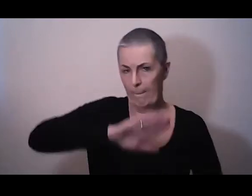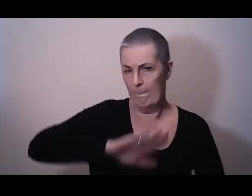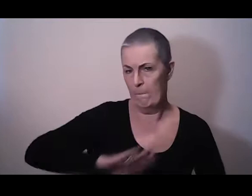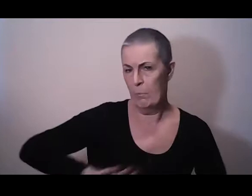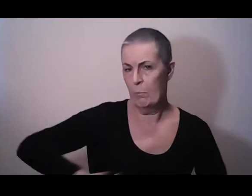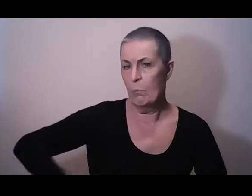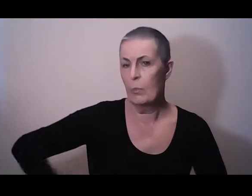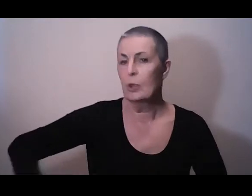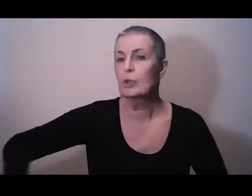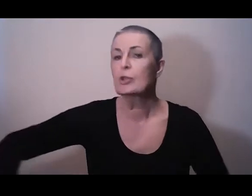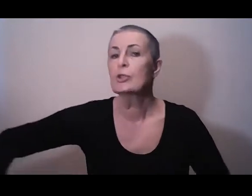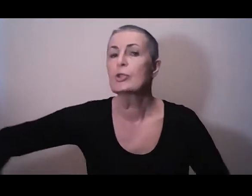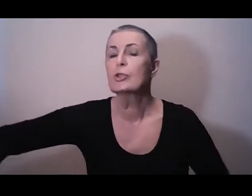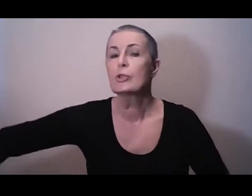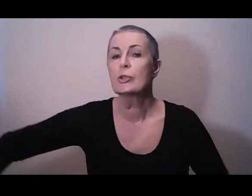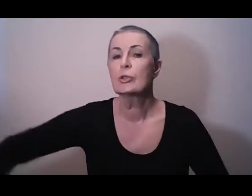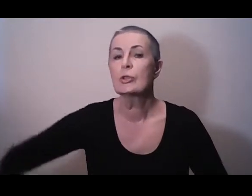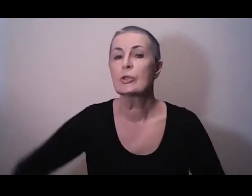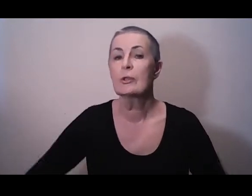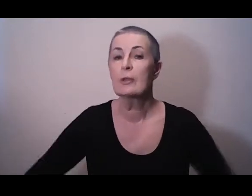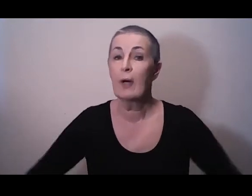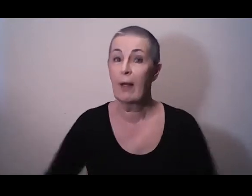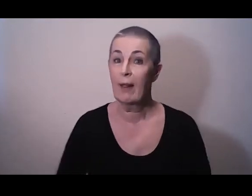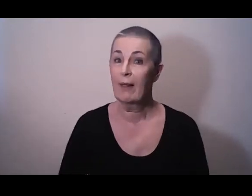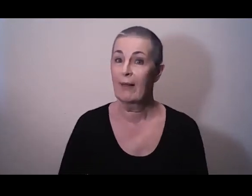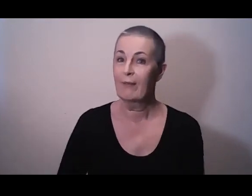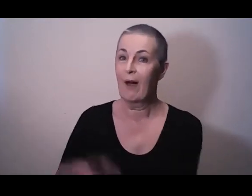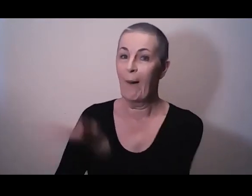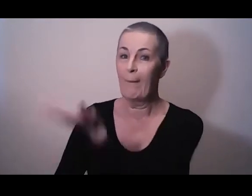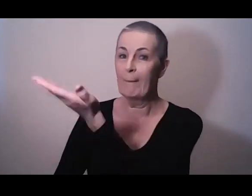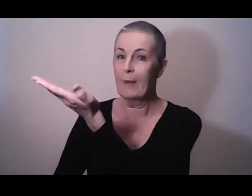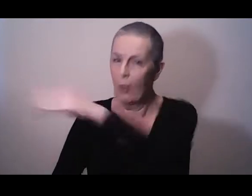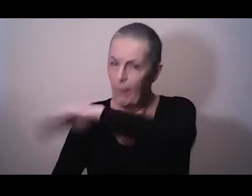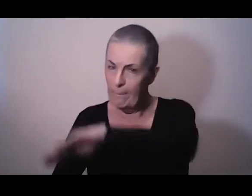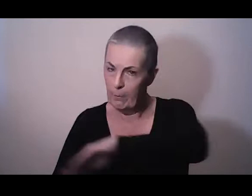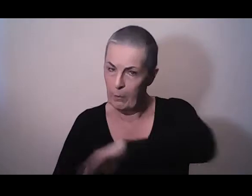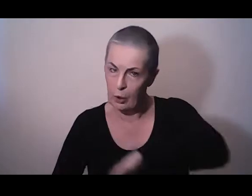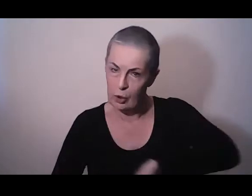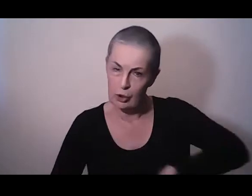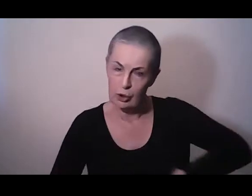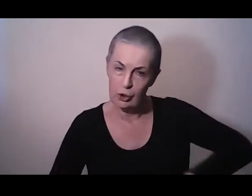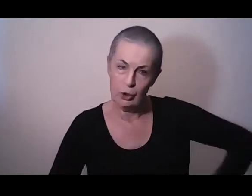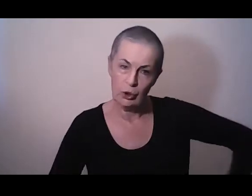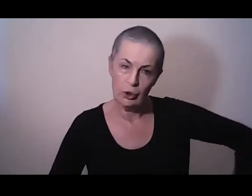away. Whereas the other one lifts it up. Now I push the energy to the